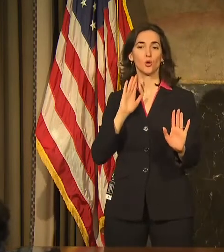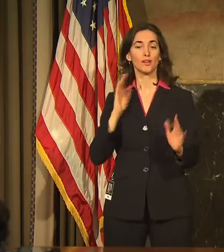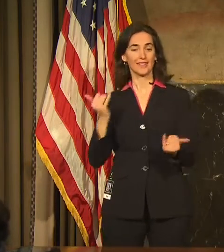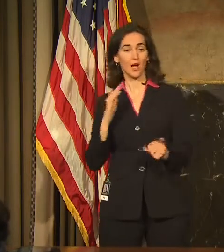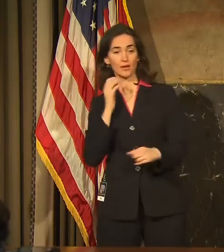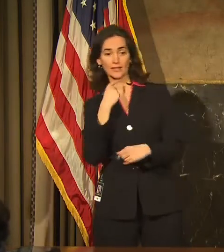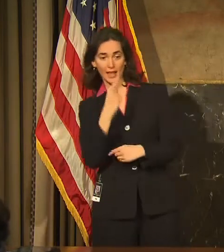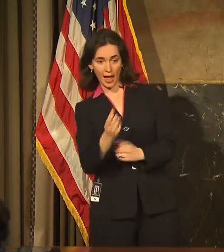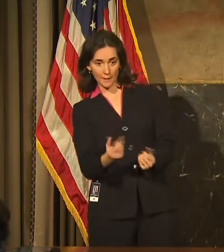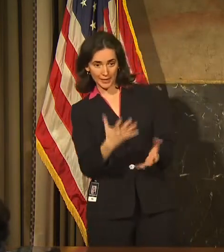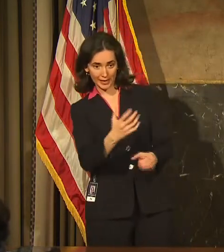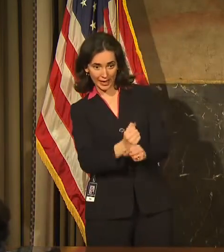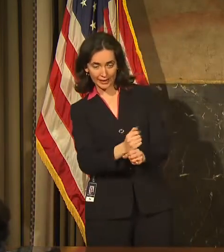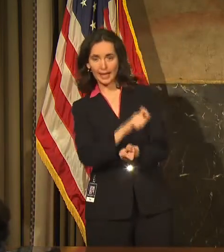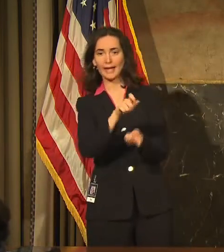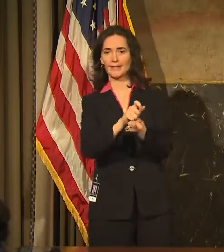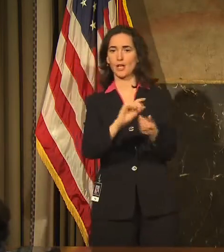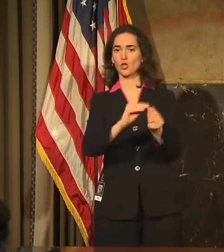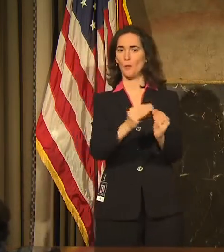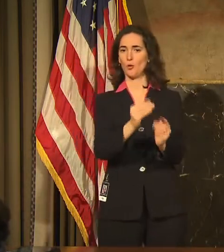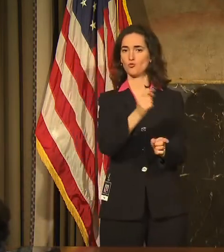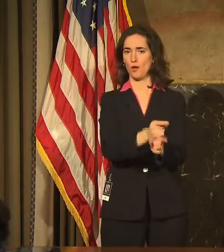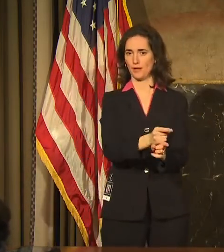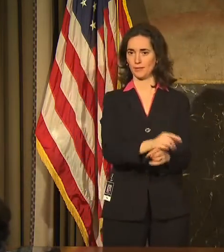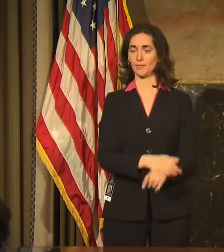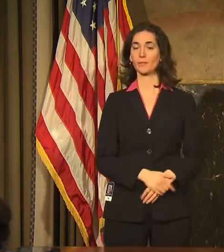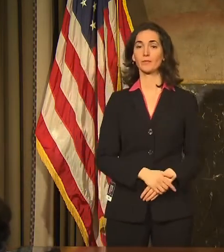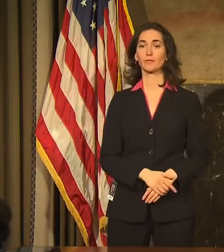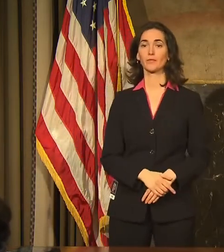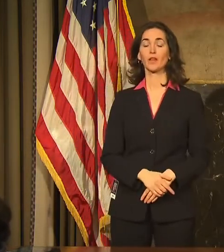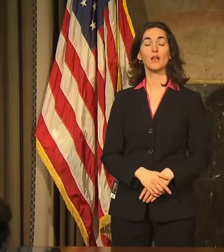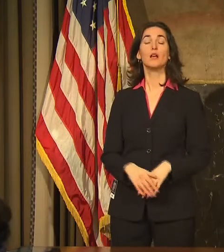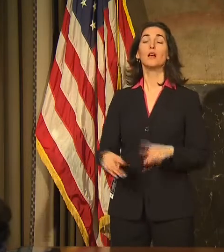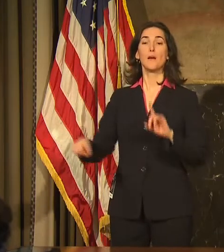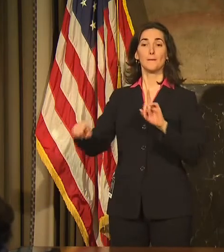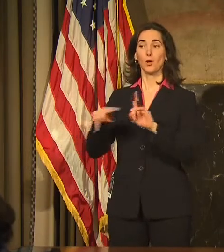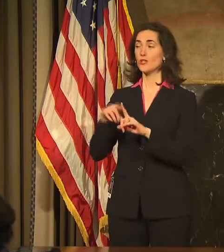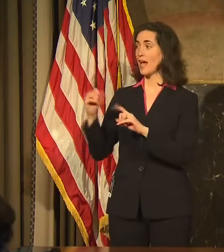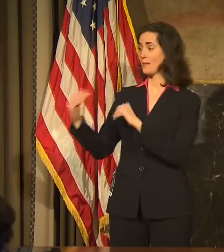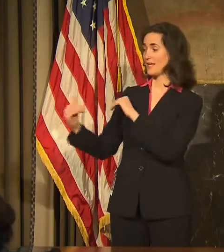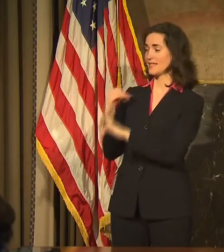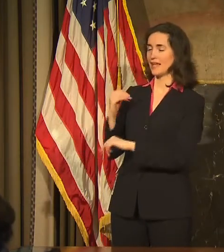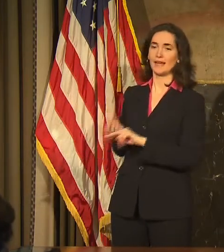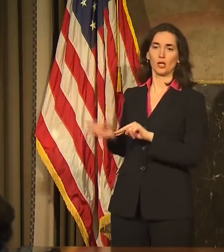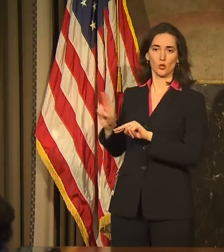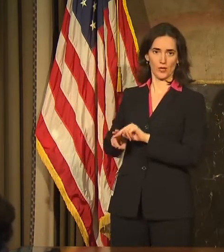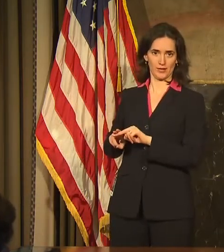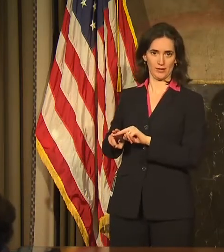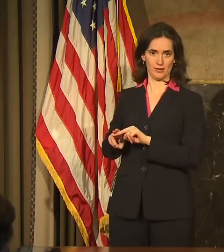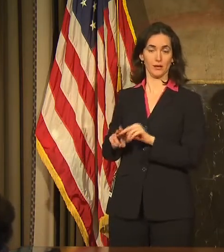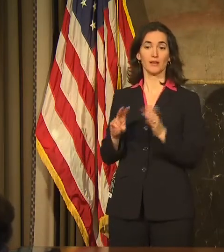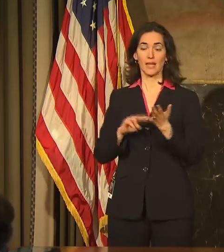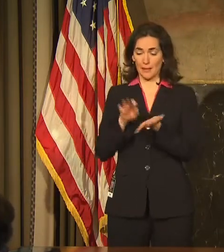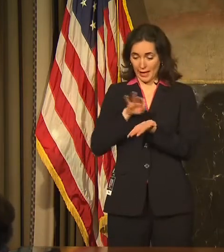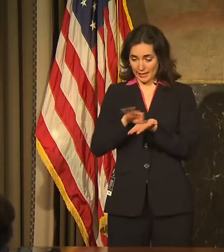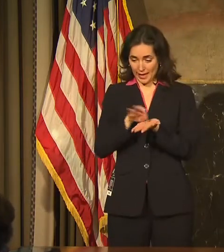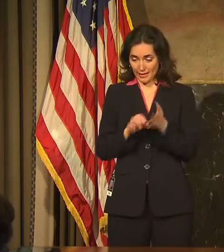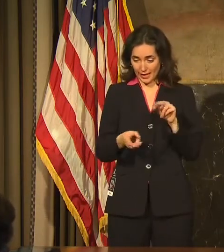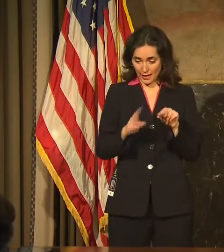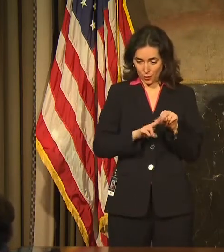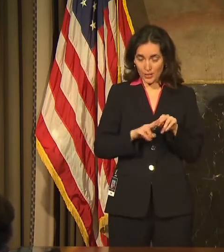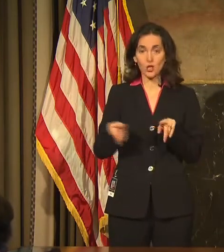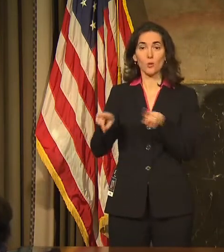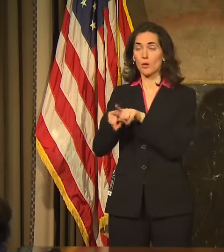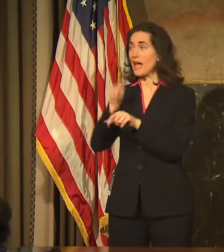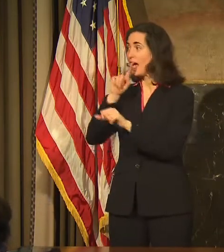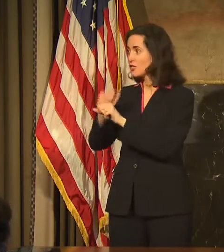a vial. On top of that, our allotments are also going up a little bit next week. So it's not just an accounting increase, it's a raw